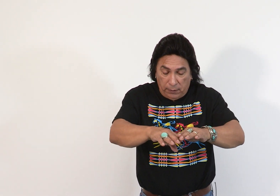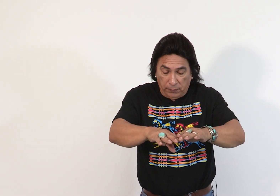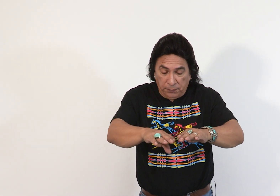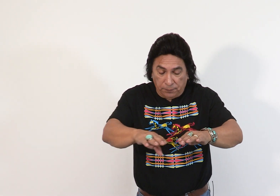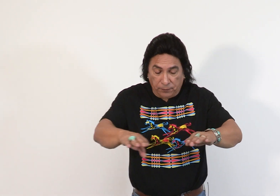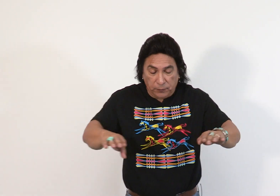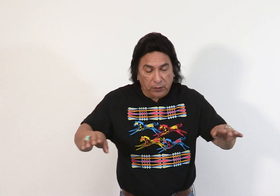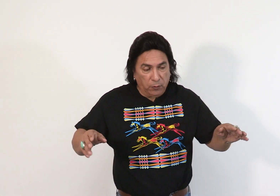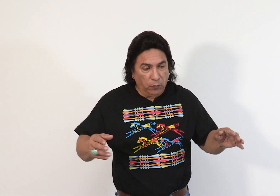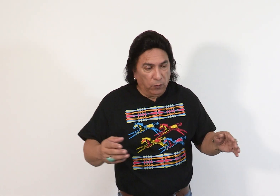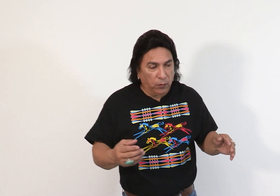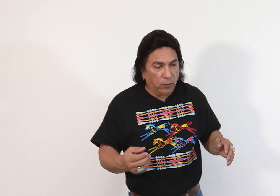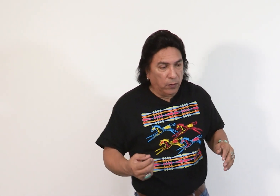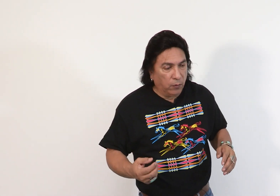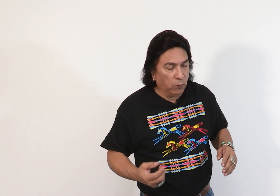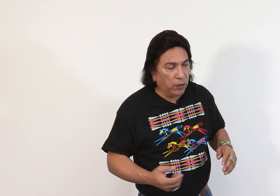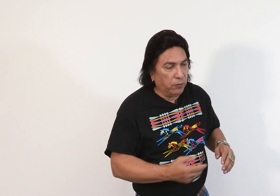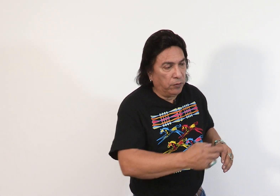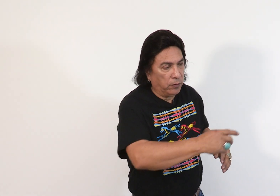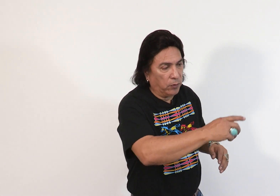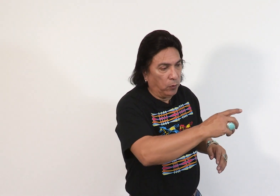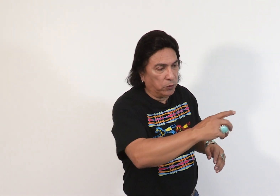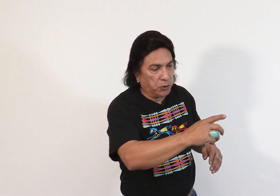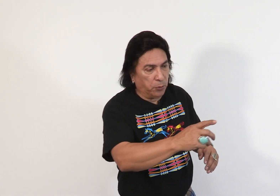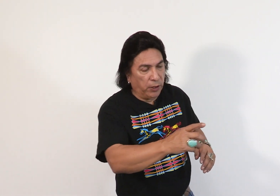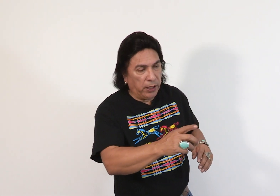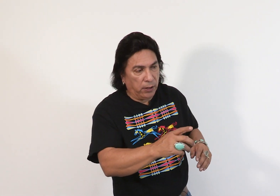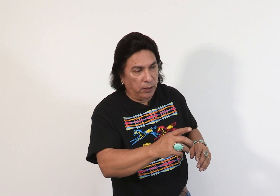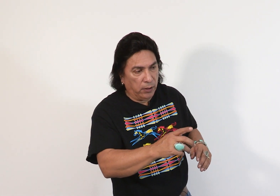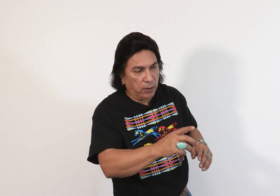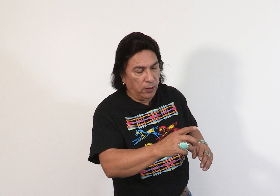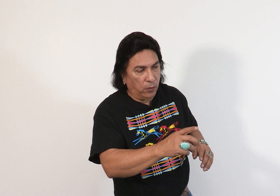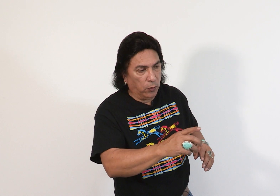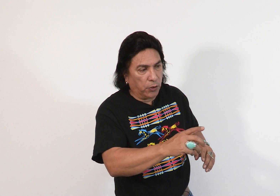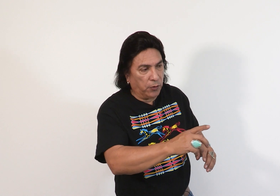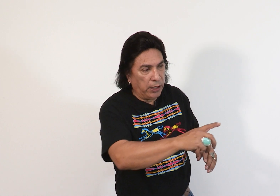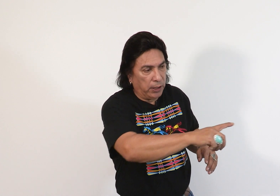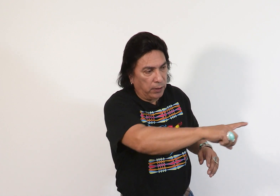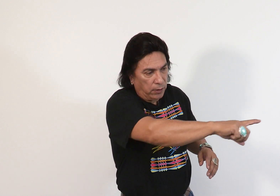All right, river or spring or creek,